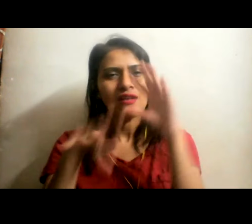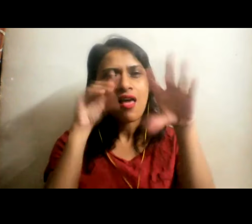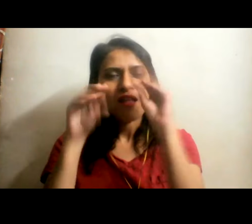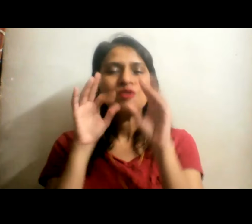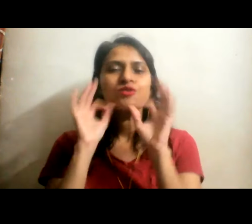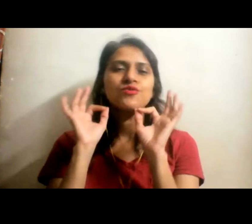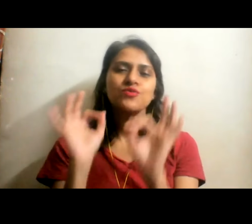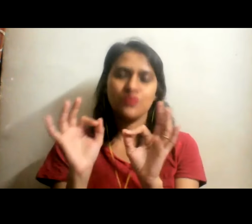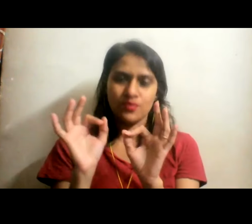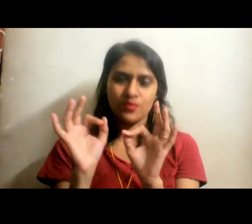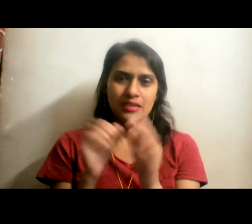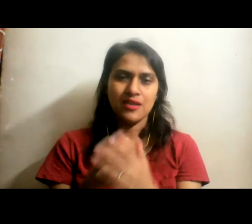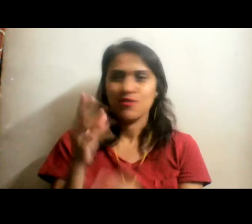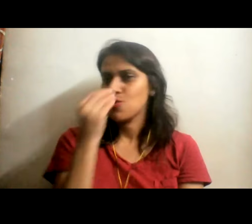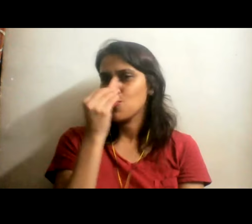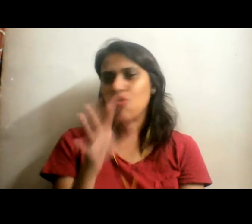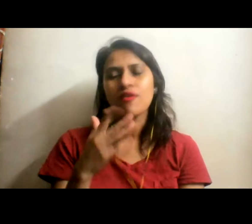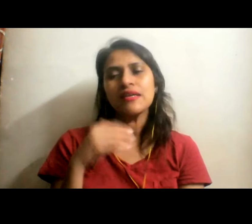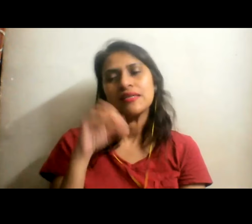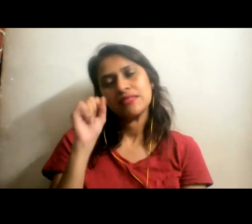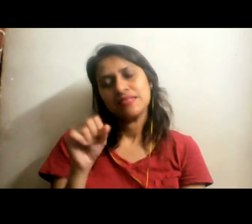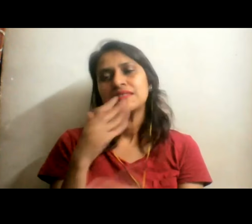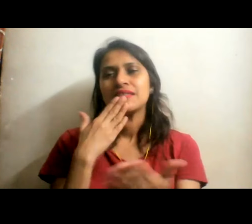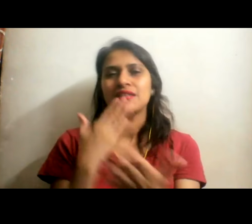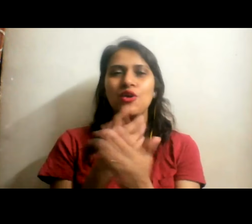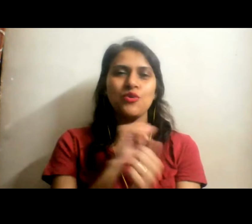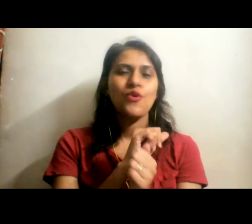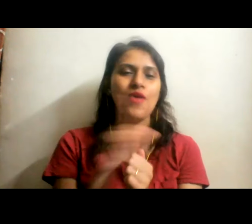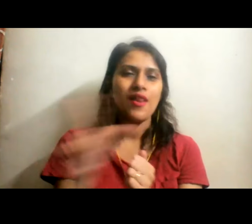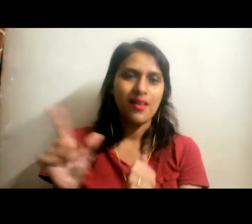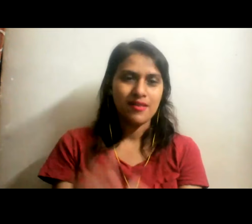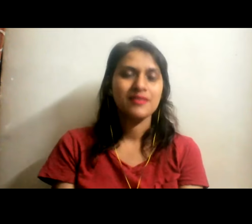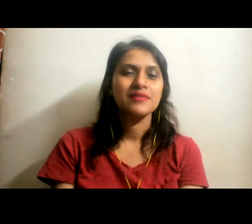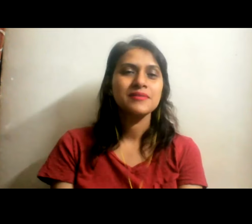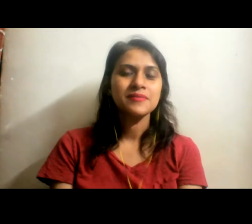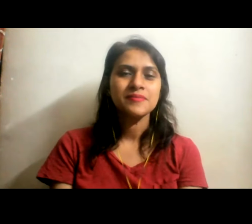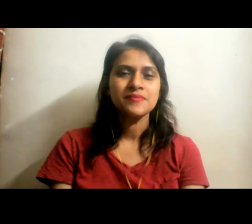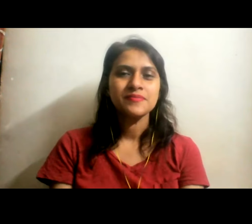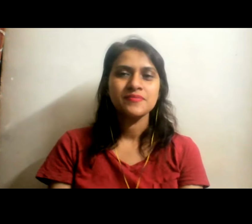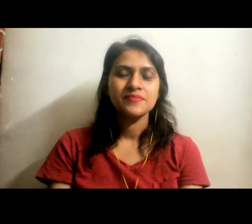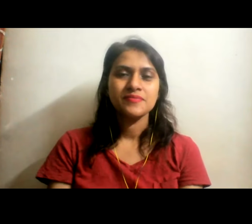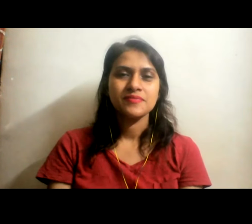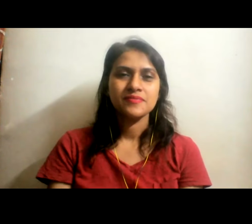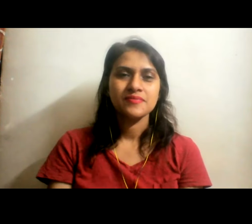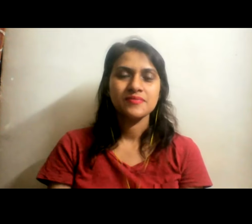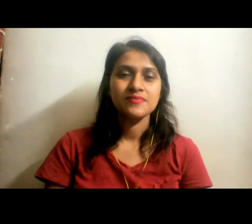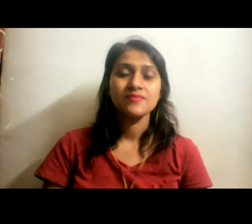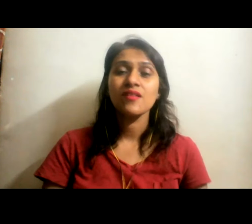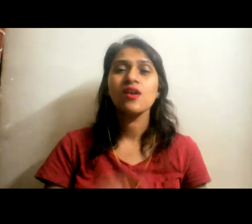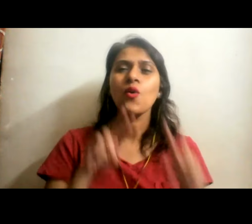It's not an easy thing to do. So thank you all. And regarding the issue that you guys are